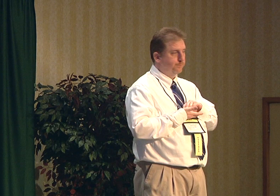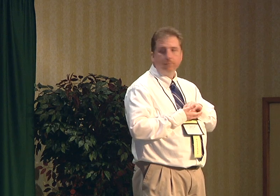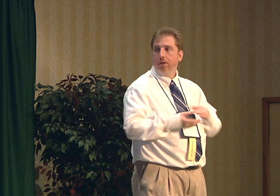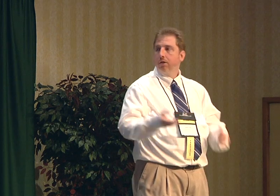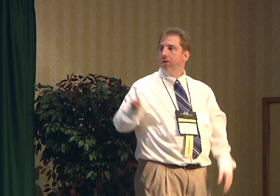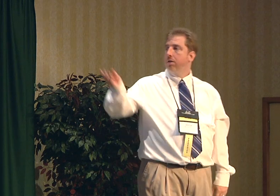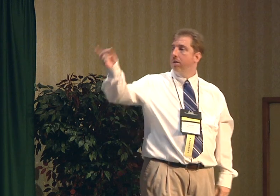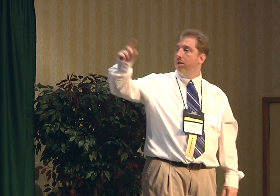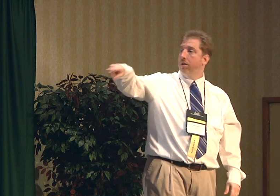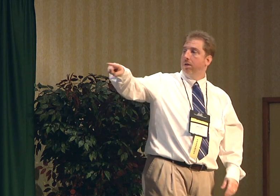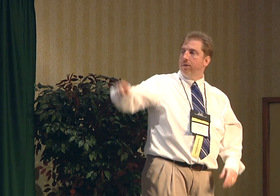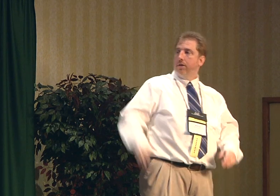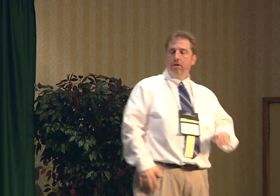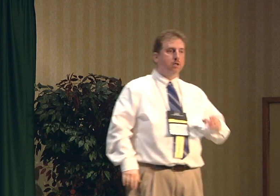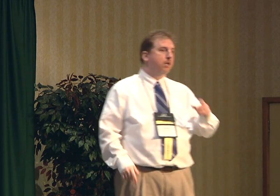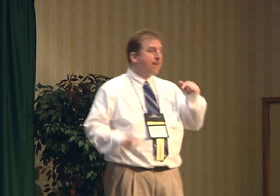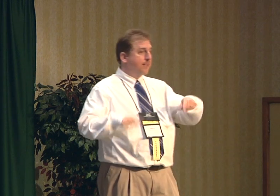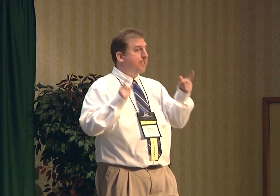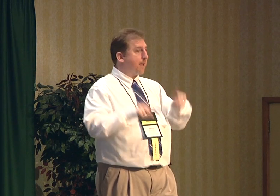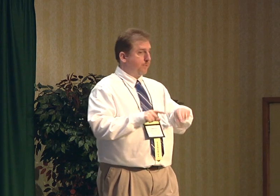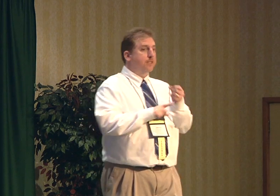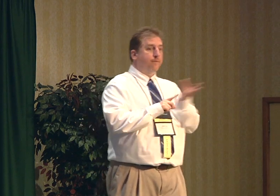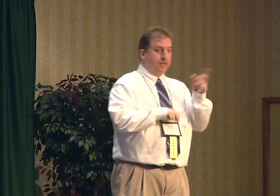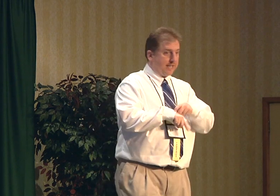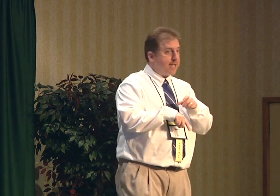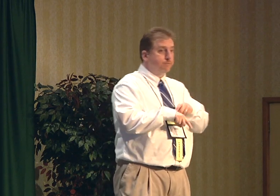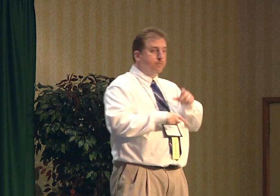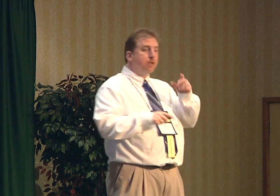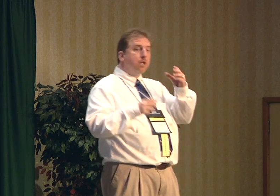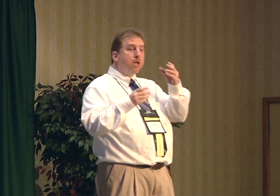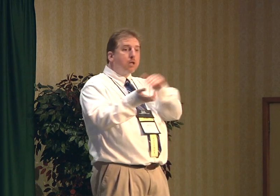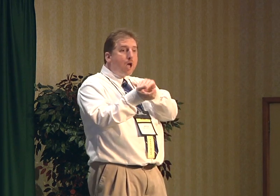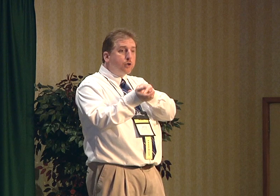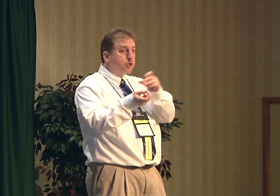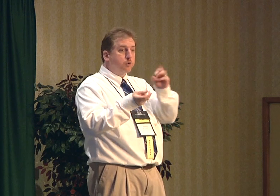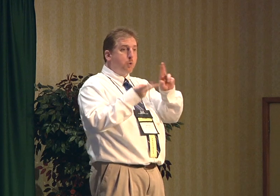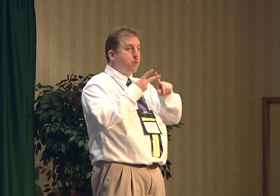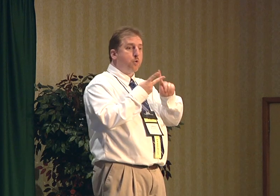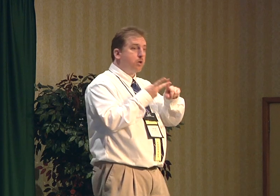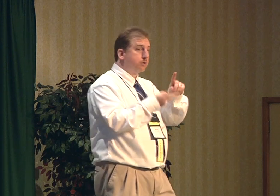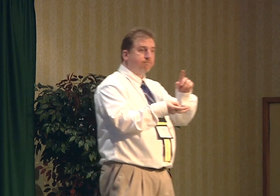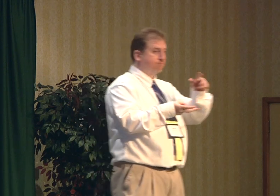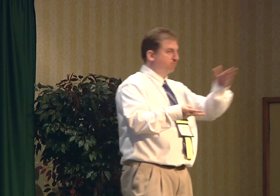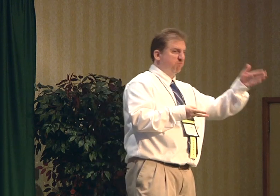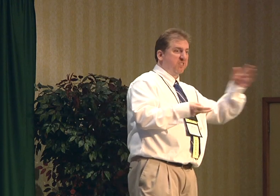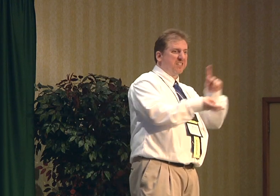He felt completely at loss that he couldn't provide care for his parents. These kinds of things happen several times.